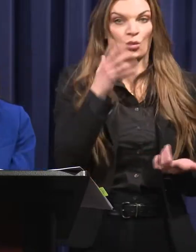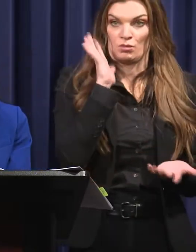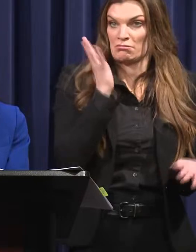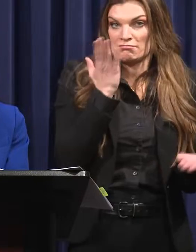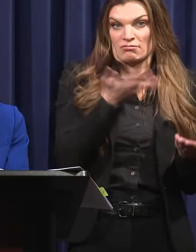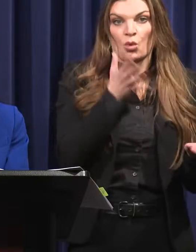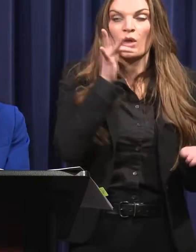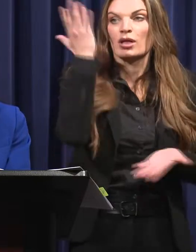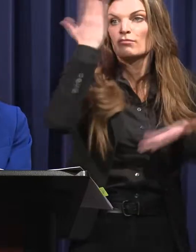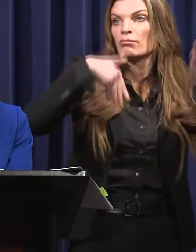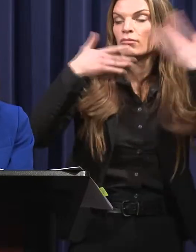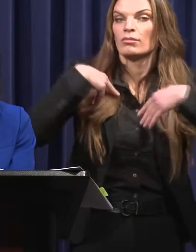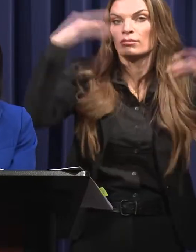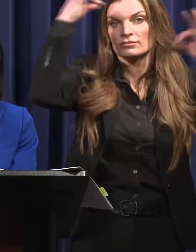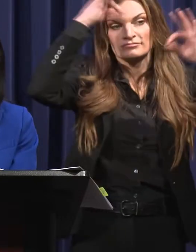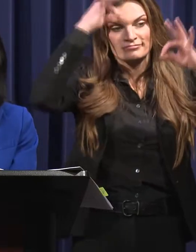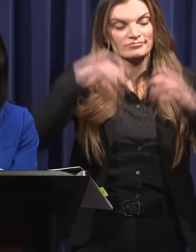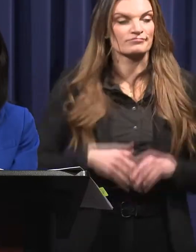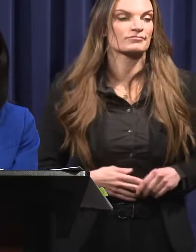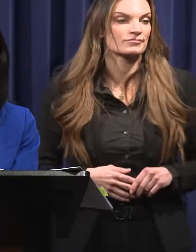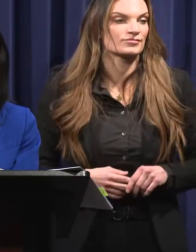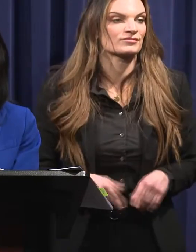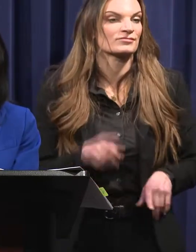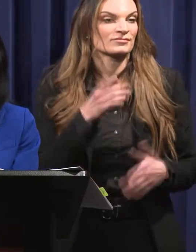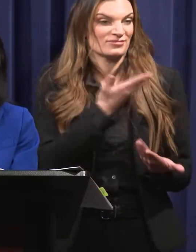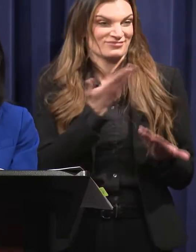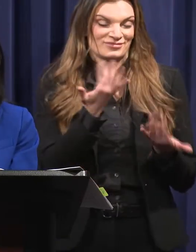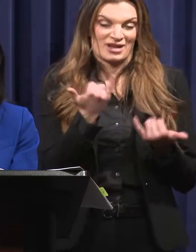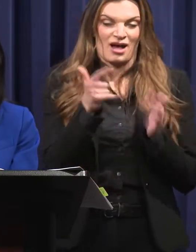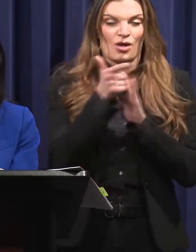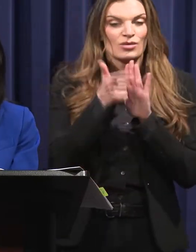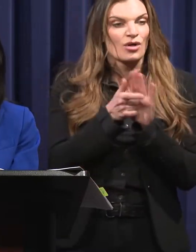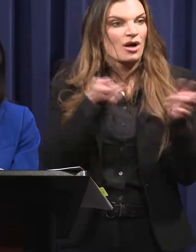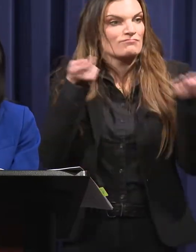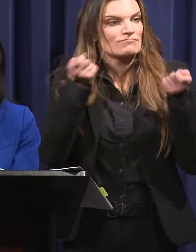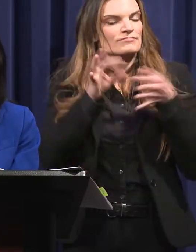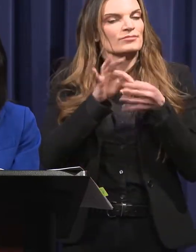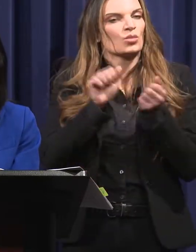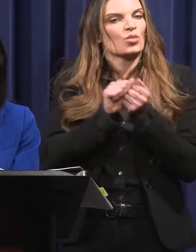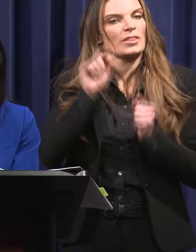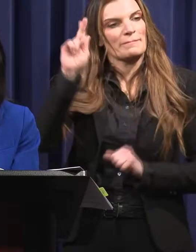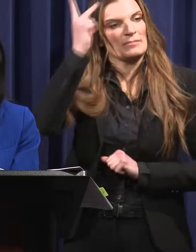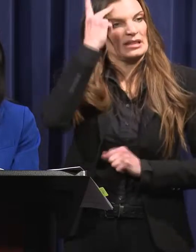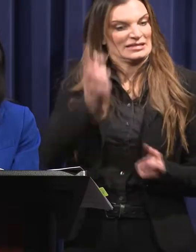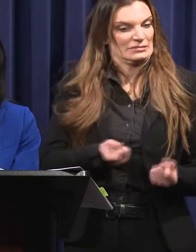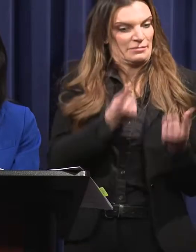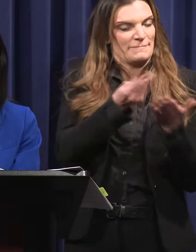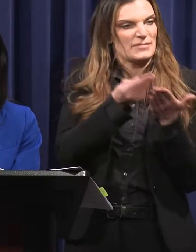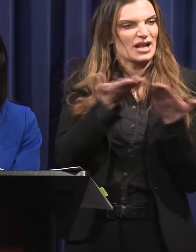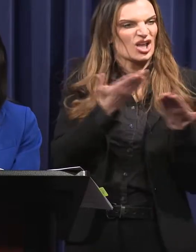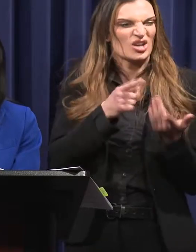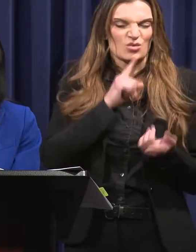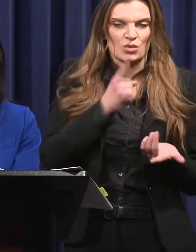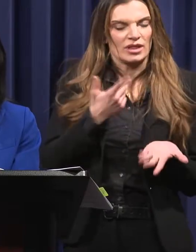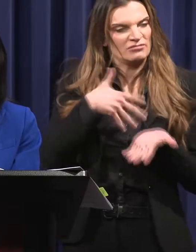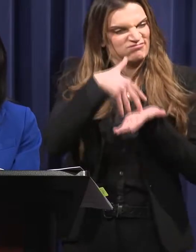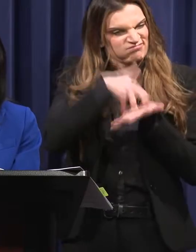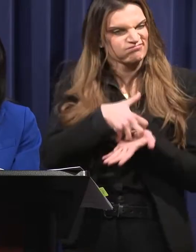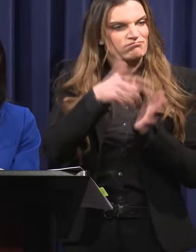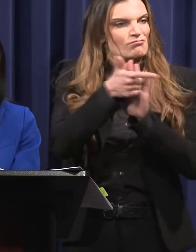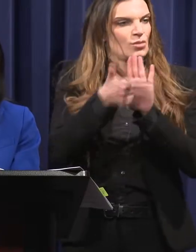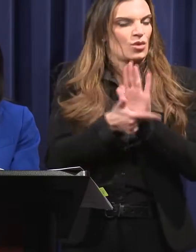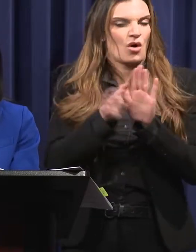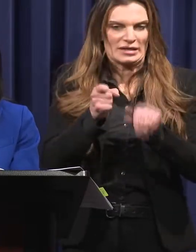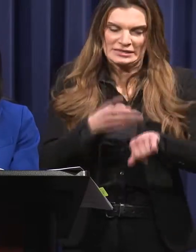just skirt around Michigan's anemic regulation of political spending, but knowingly, willfully, and